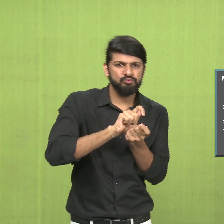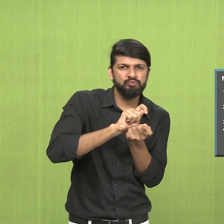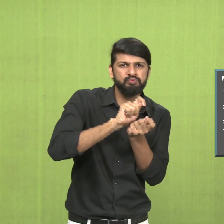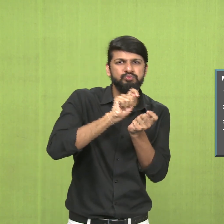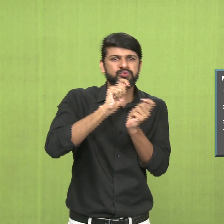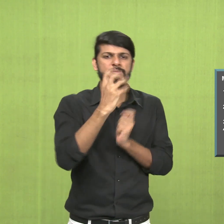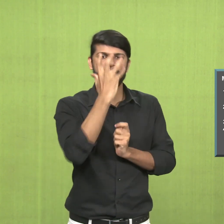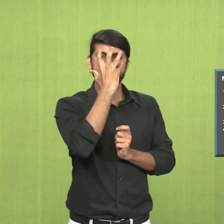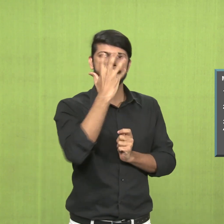Humans,